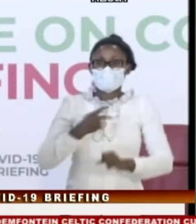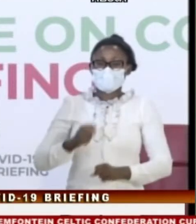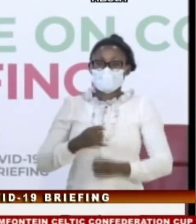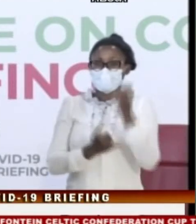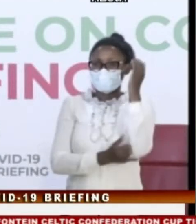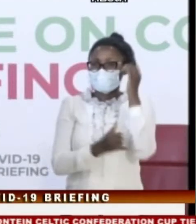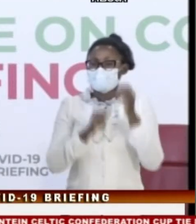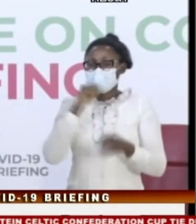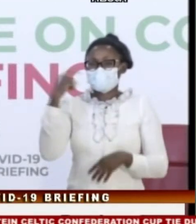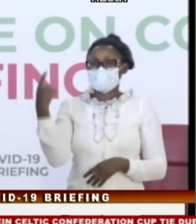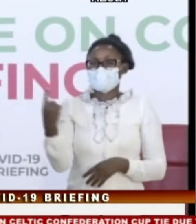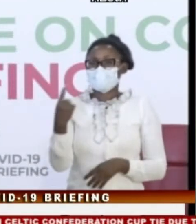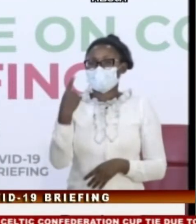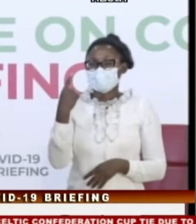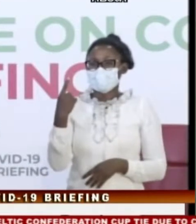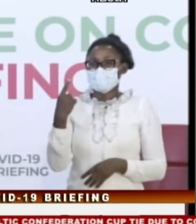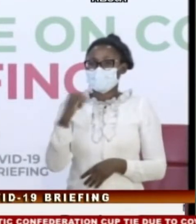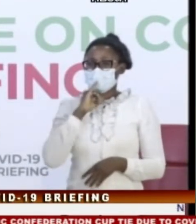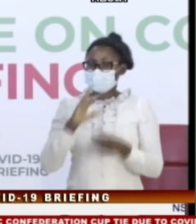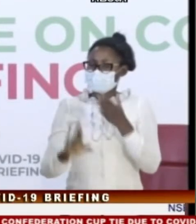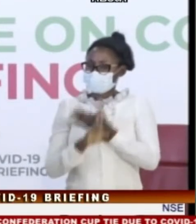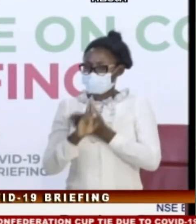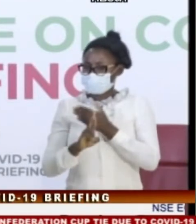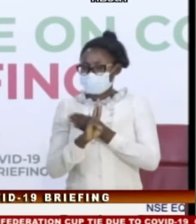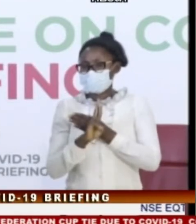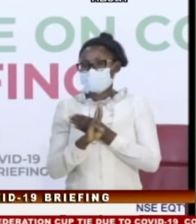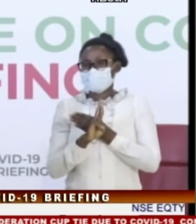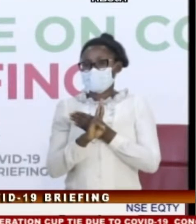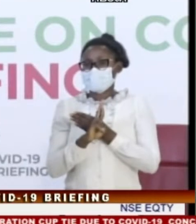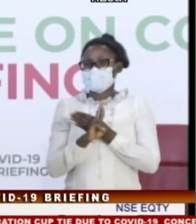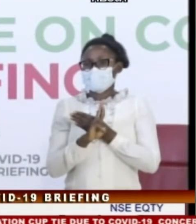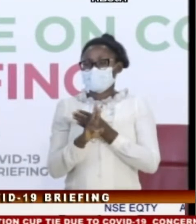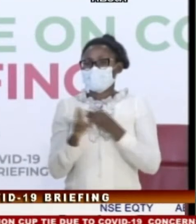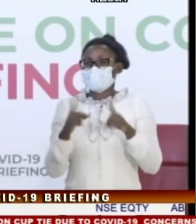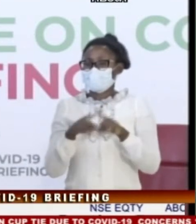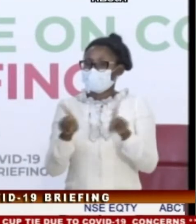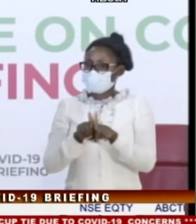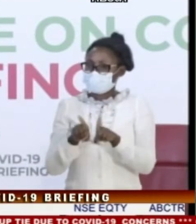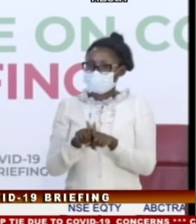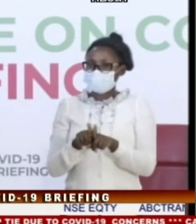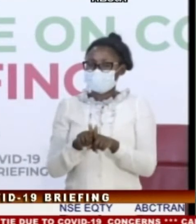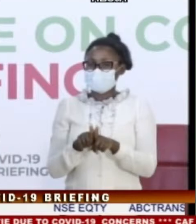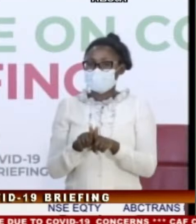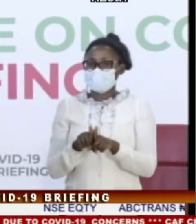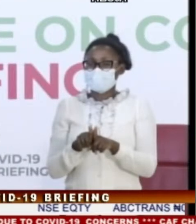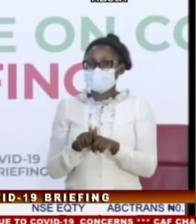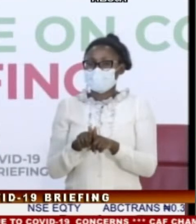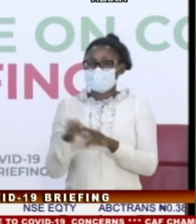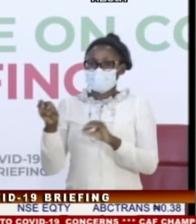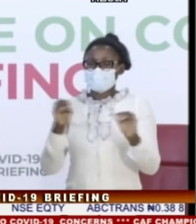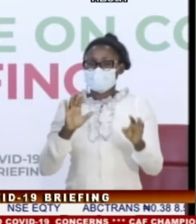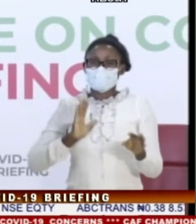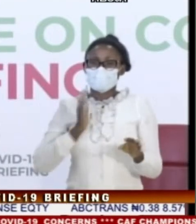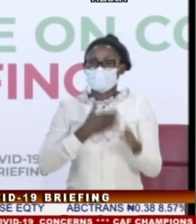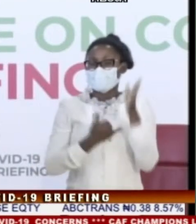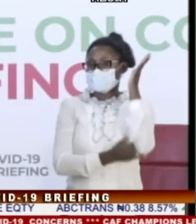only is it a risky thing to do, but also puts our